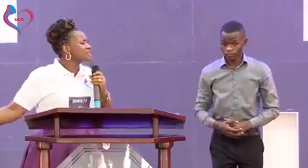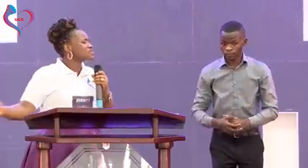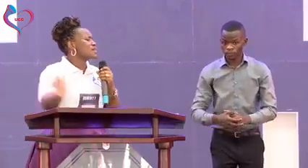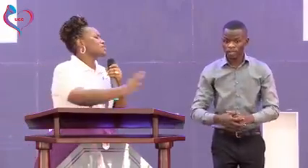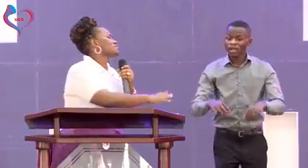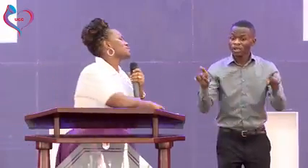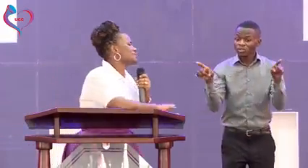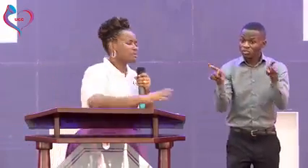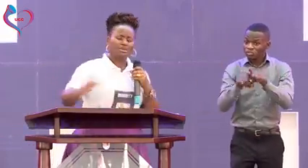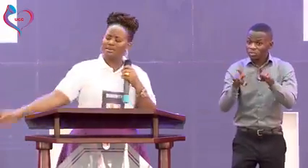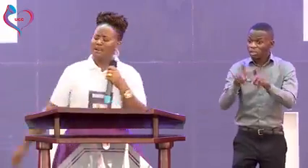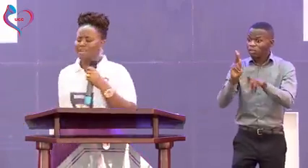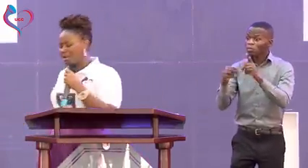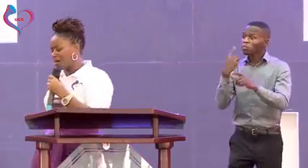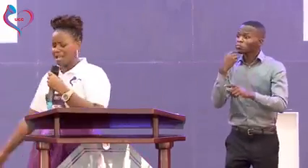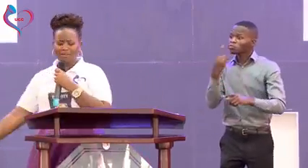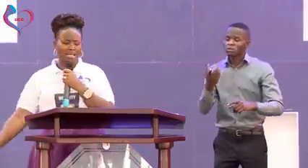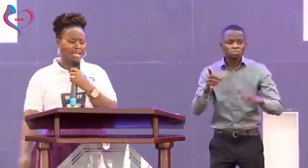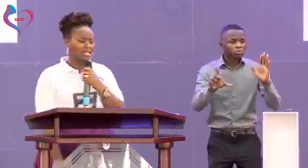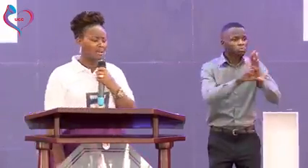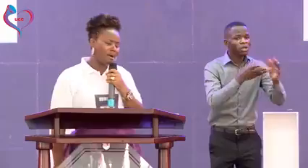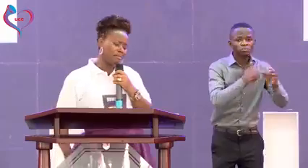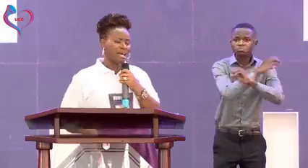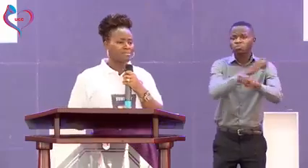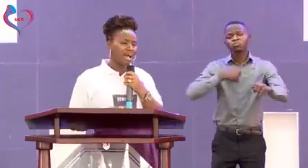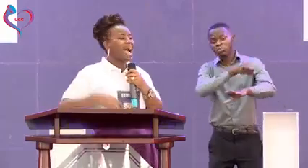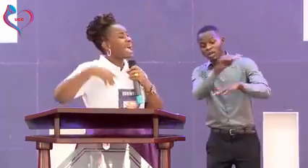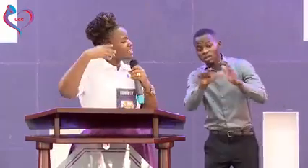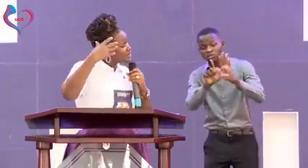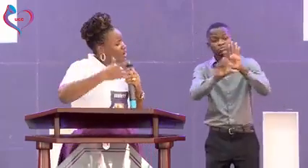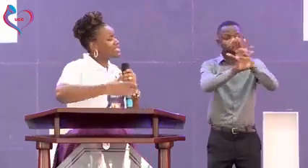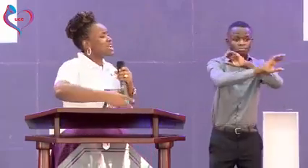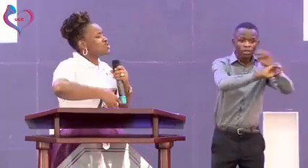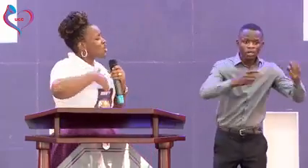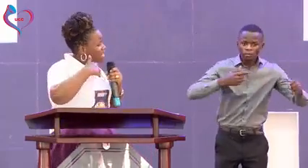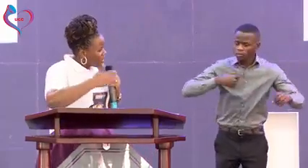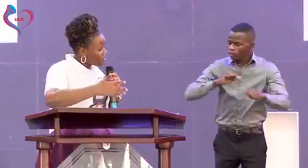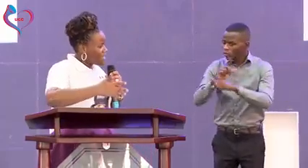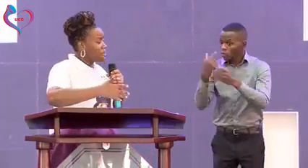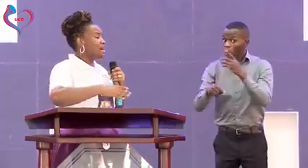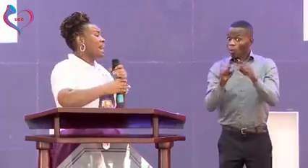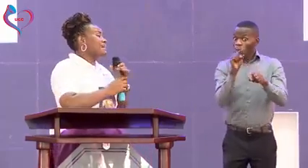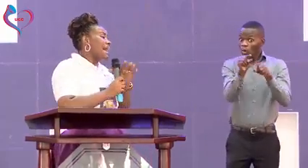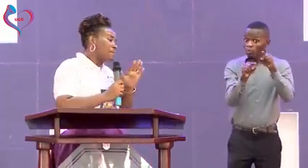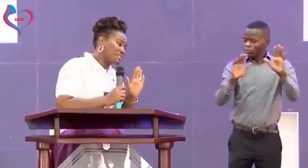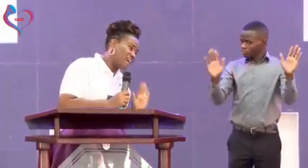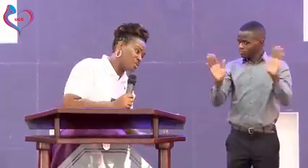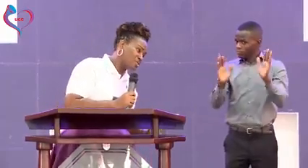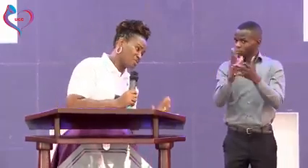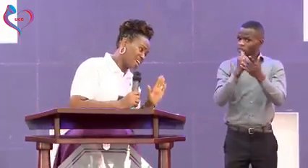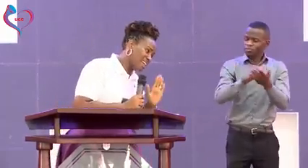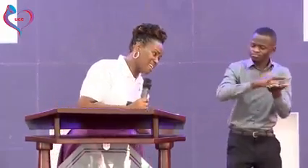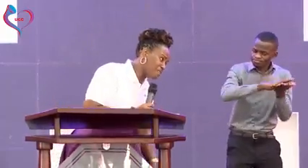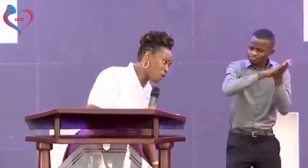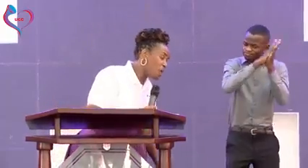but even to those who say we don't have the law, we are not under the law, blah blah, I don't condemn them. I come